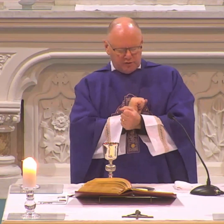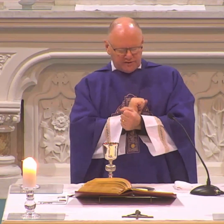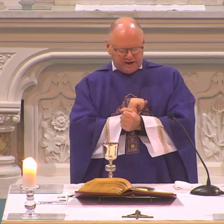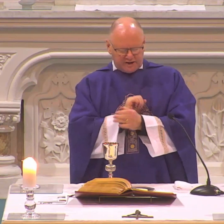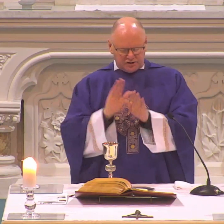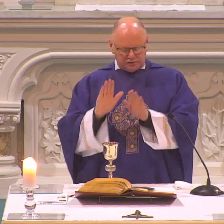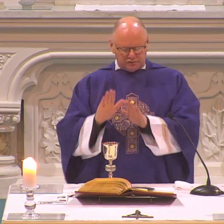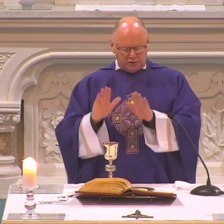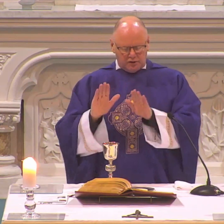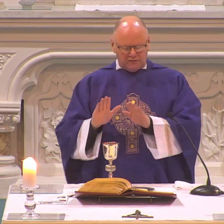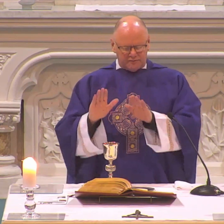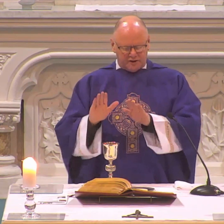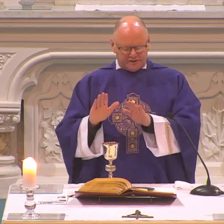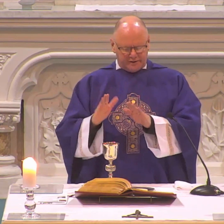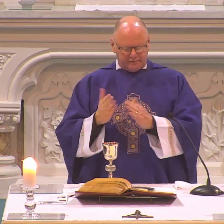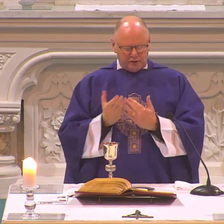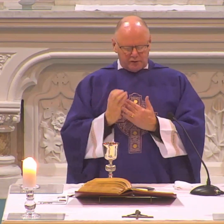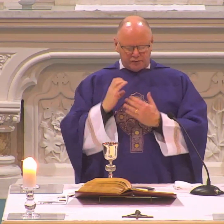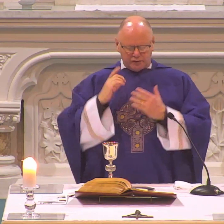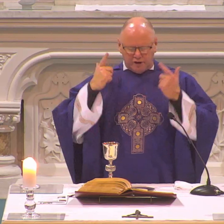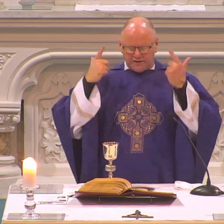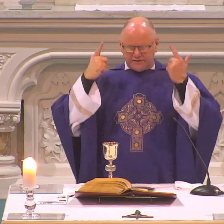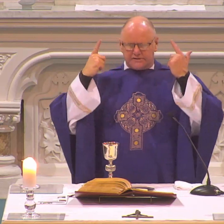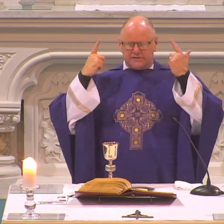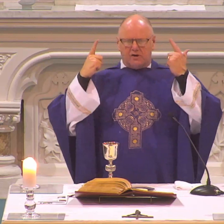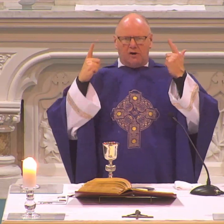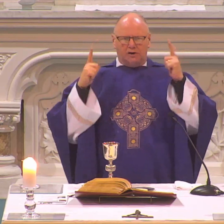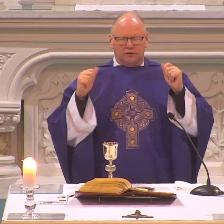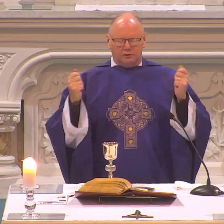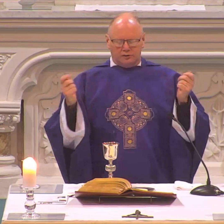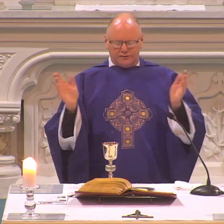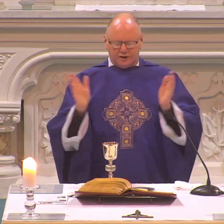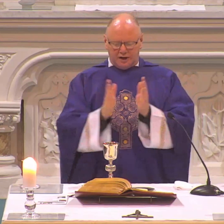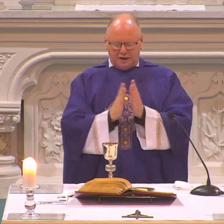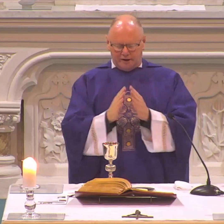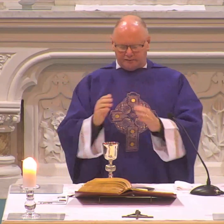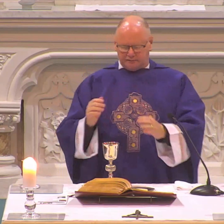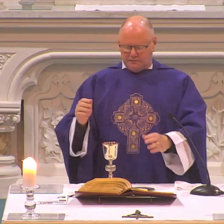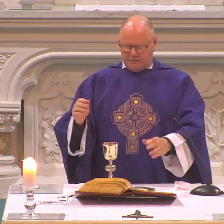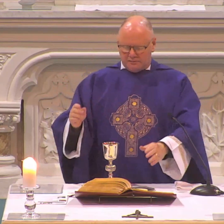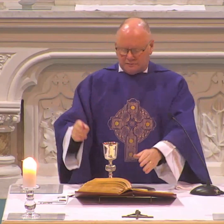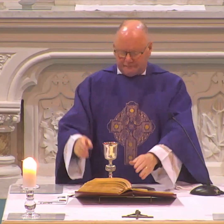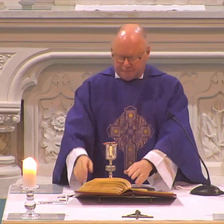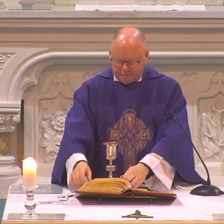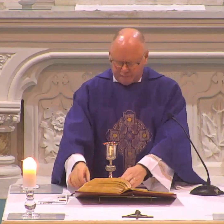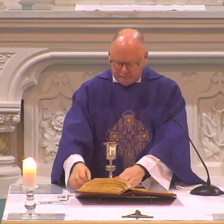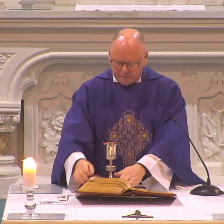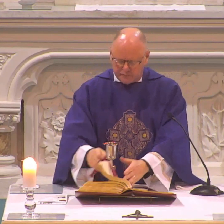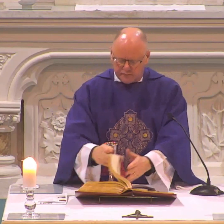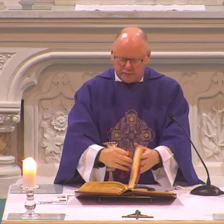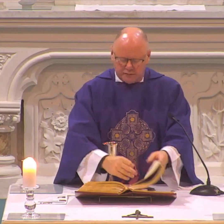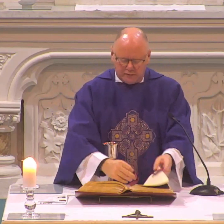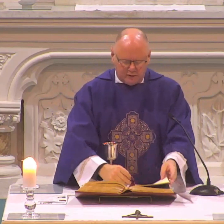your protection of mercy. Through Christ our Lord. Amen.